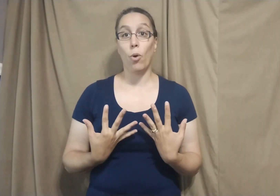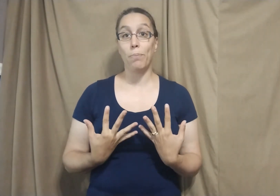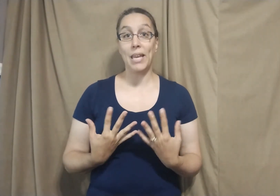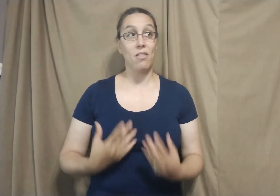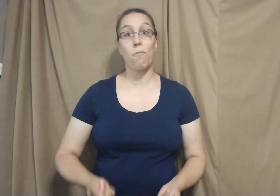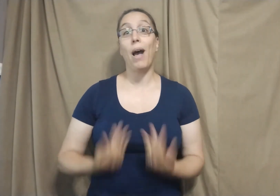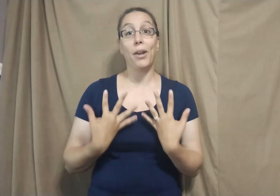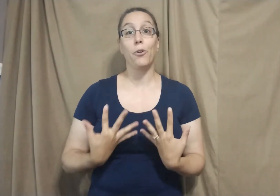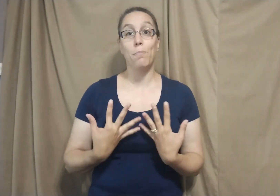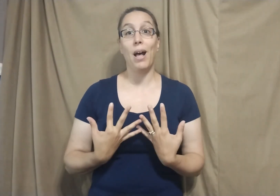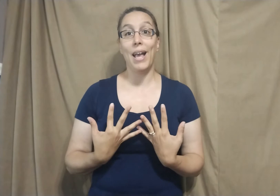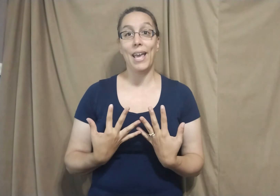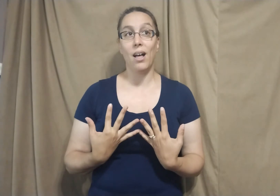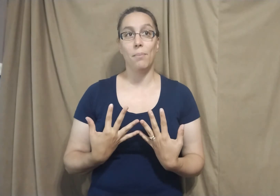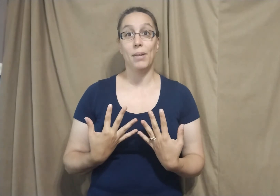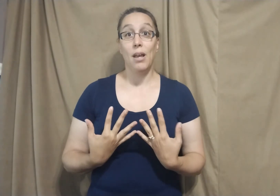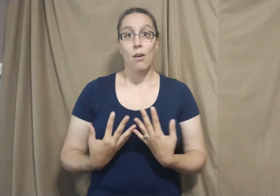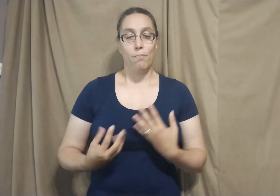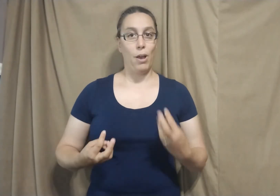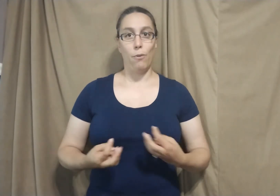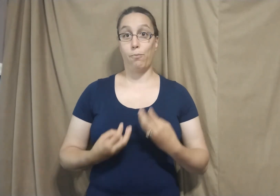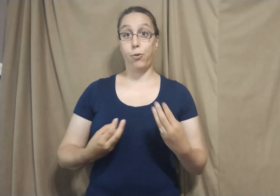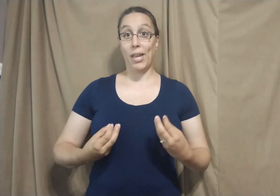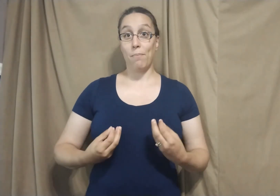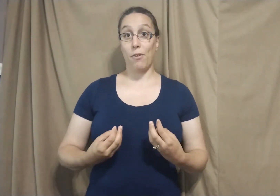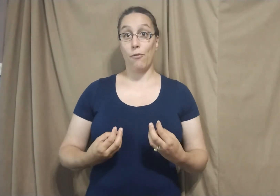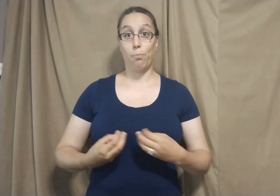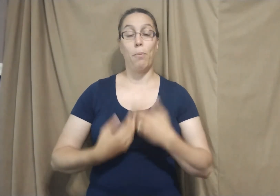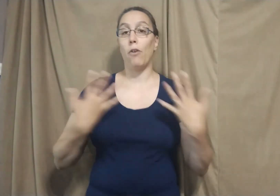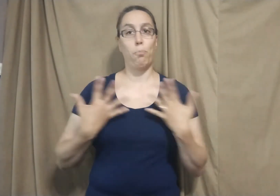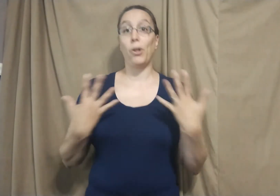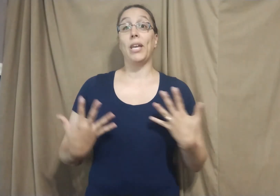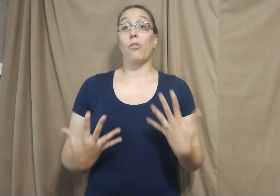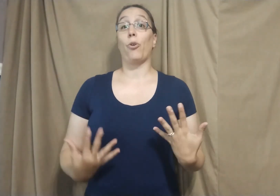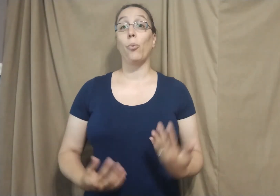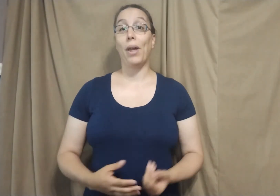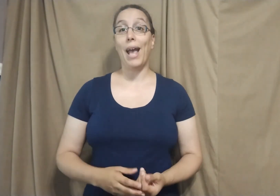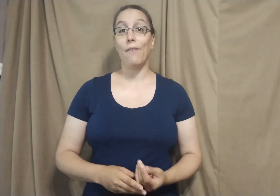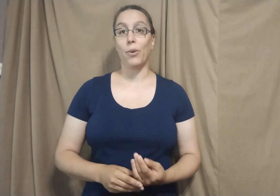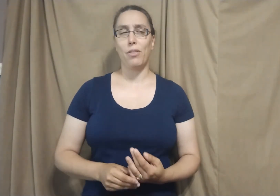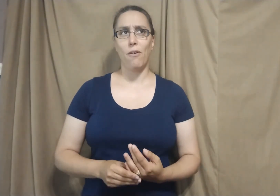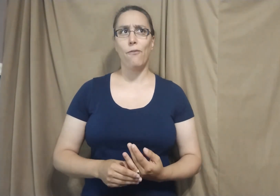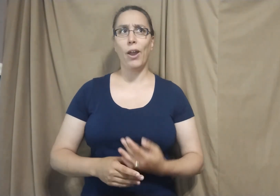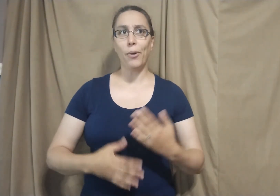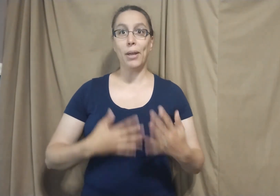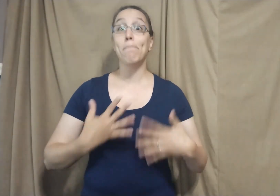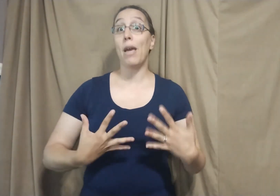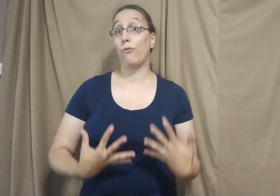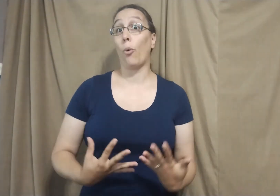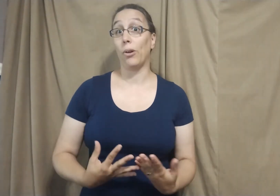be inspired by flames of brilliance or what have you. It's a very metaphorical